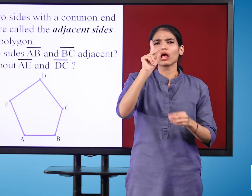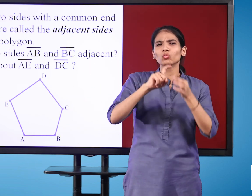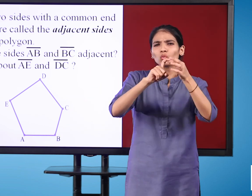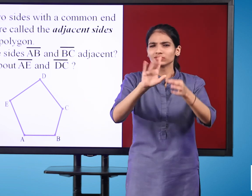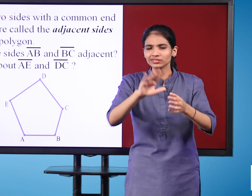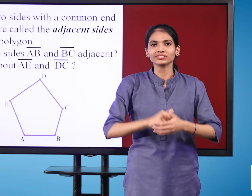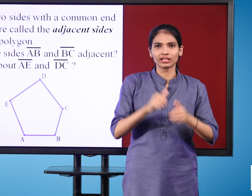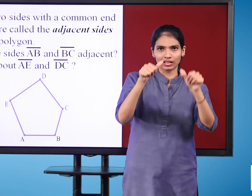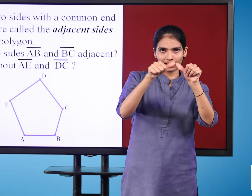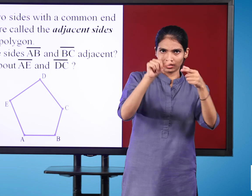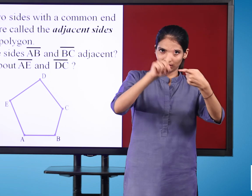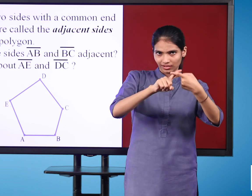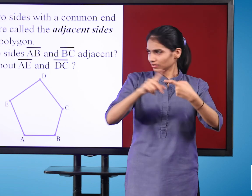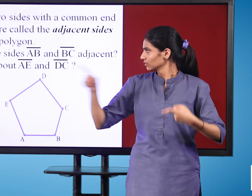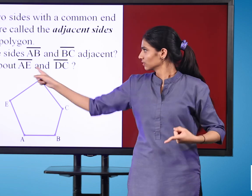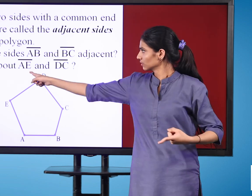How about AE and DC?